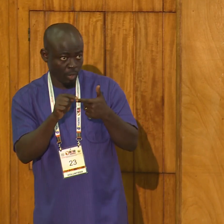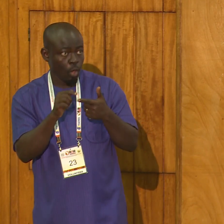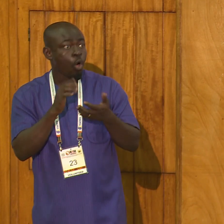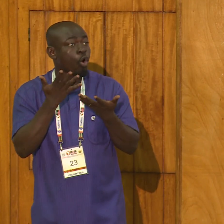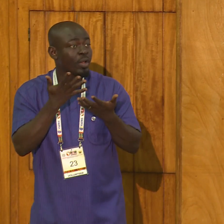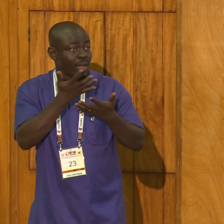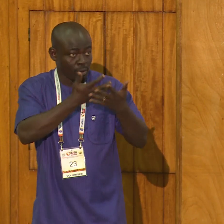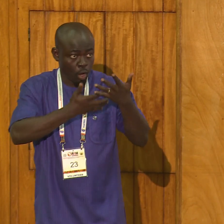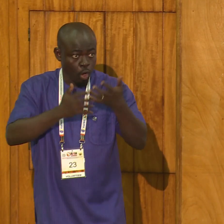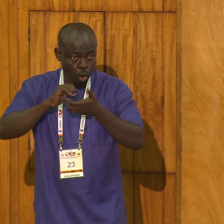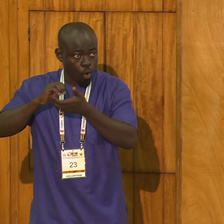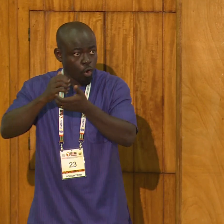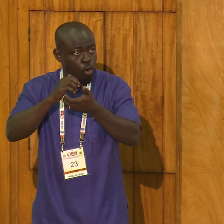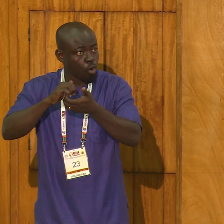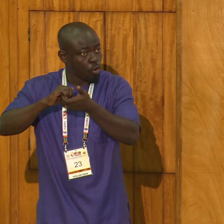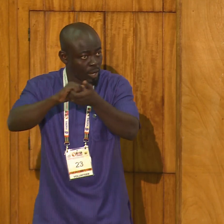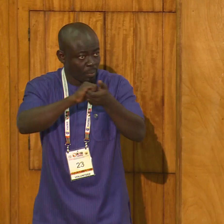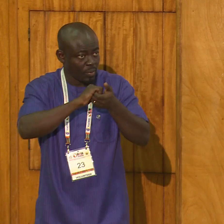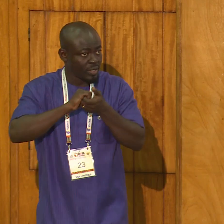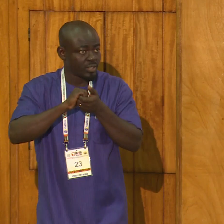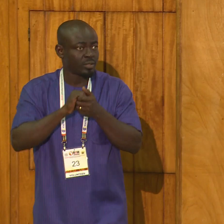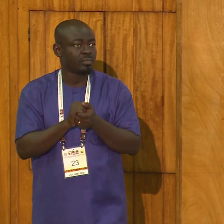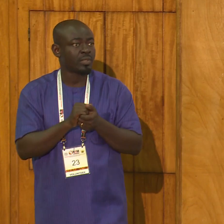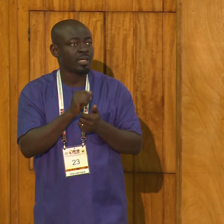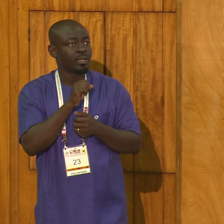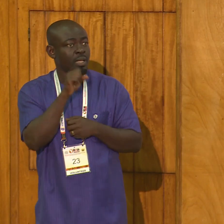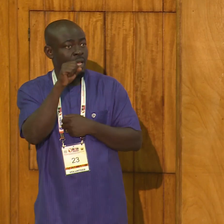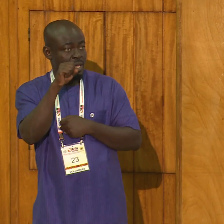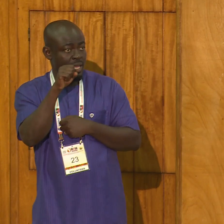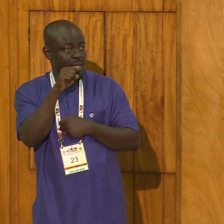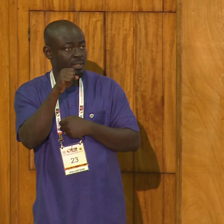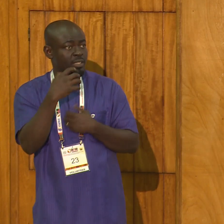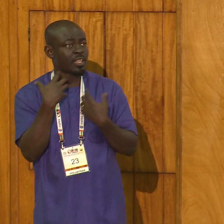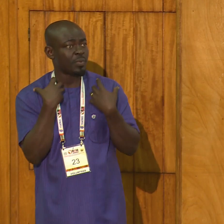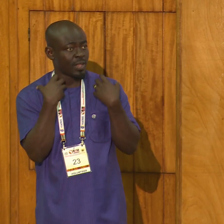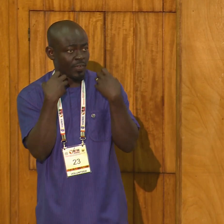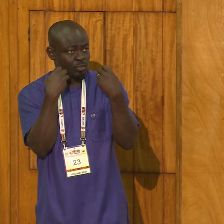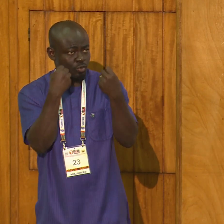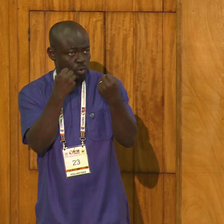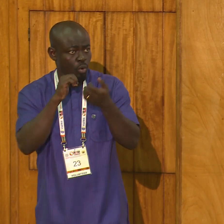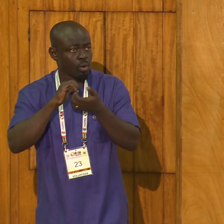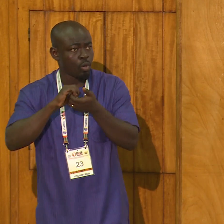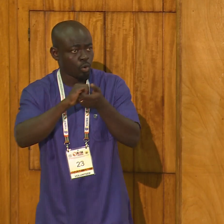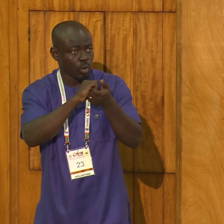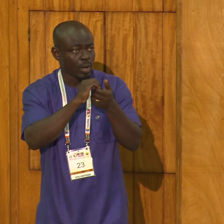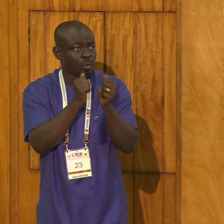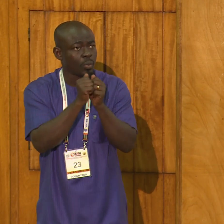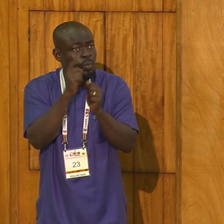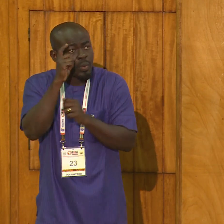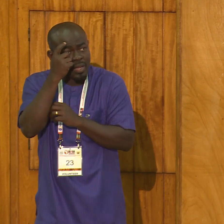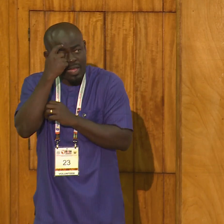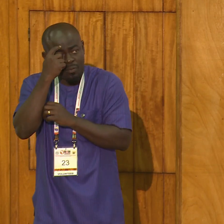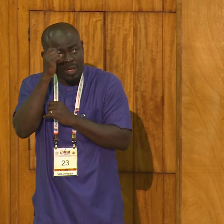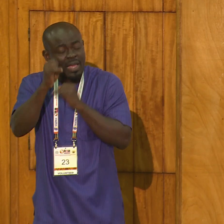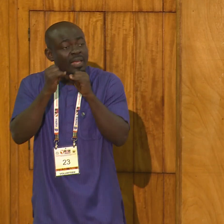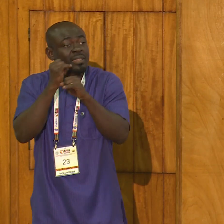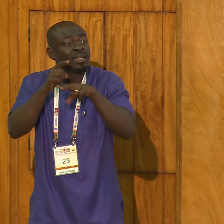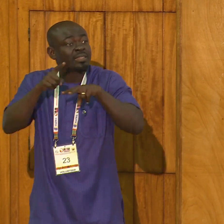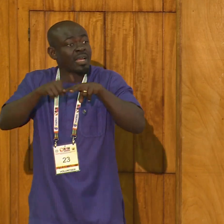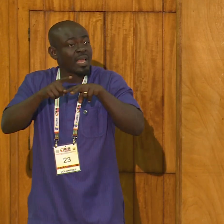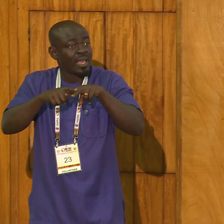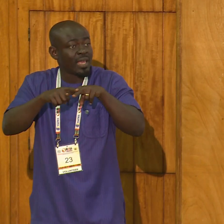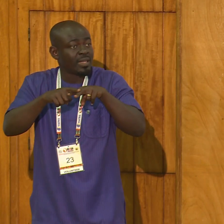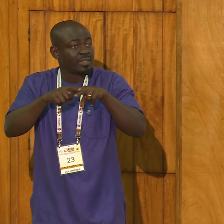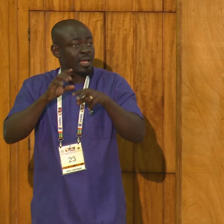collaboration, yes, indeed, there's been strong collaboration with the government and National AIDS Council here